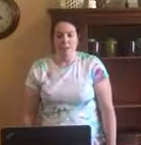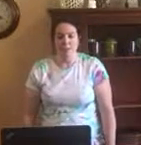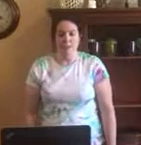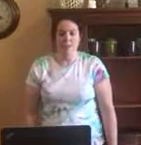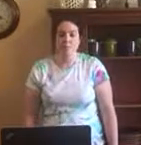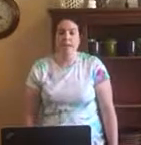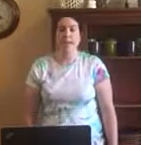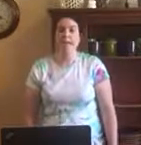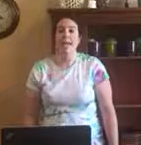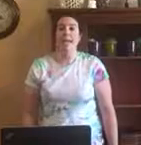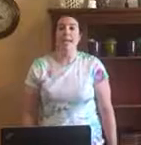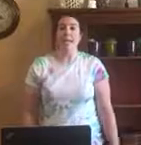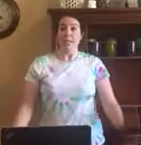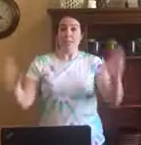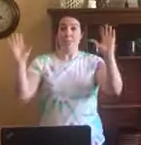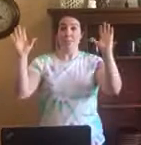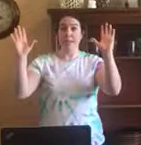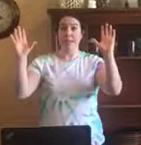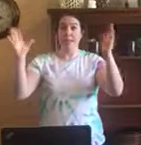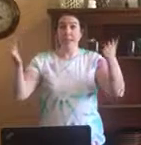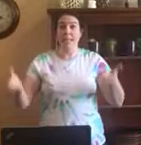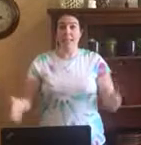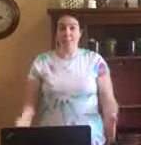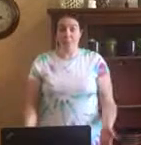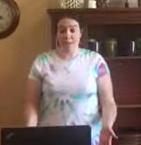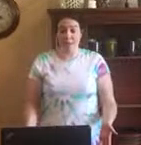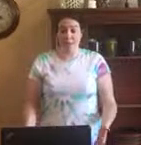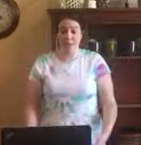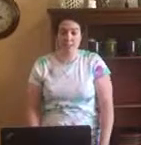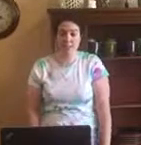I know. I was made to be his hands and feet.